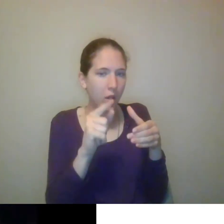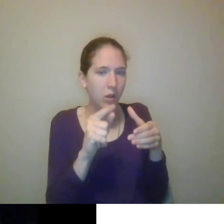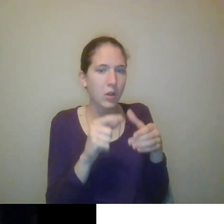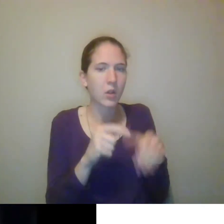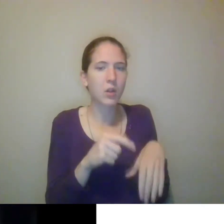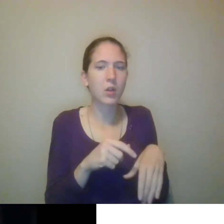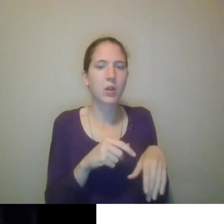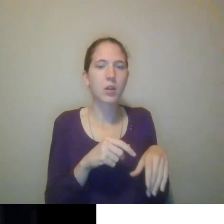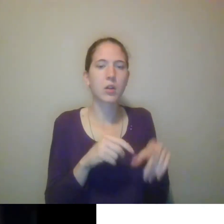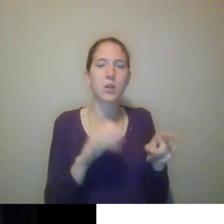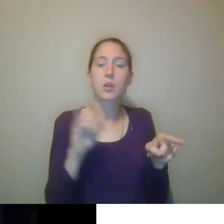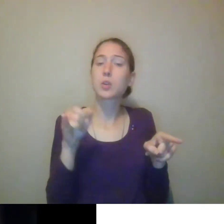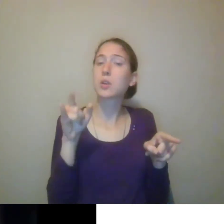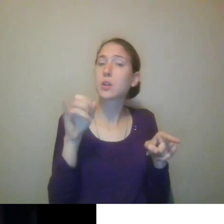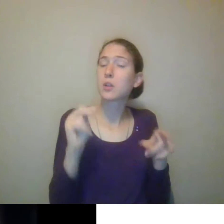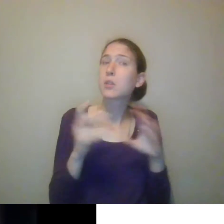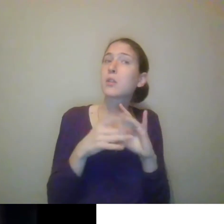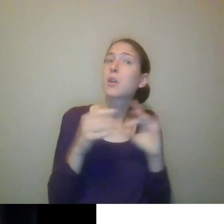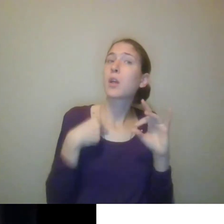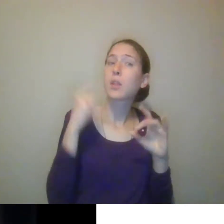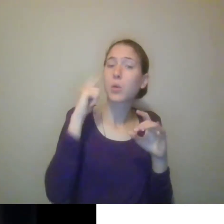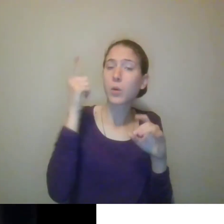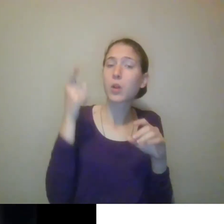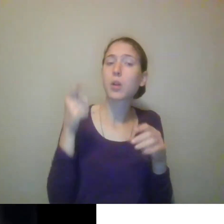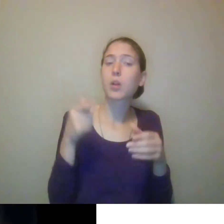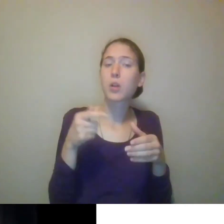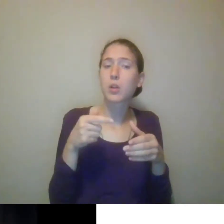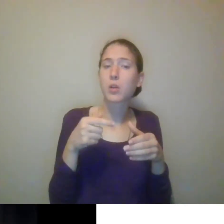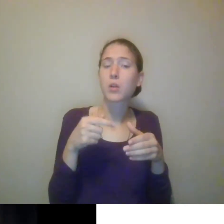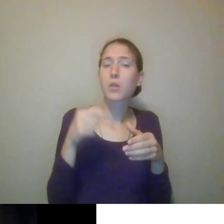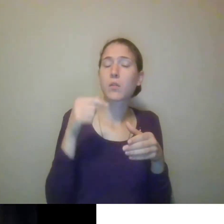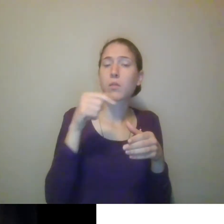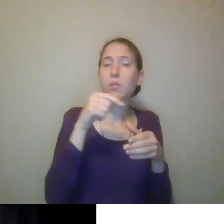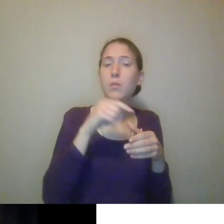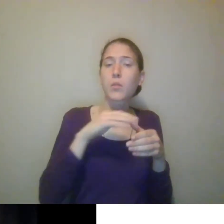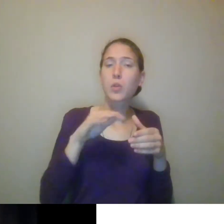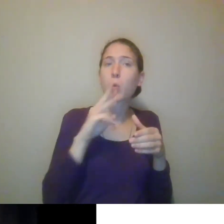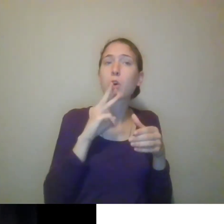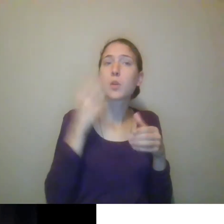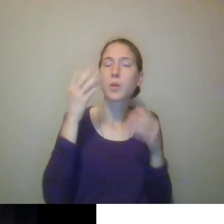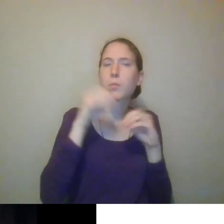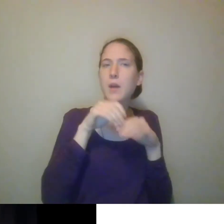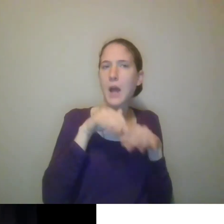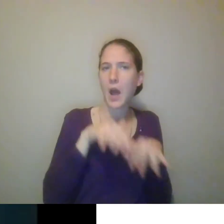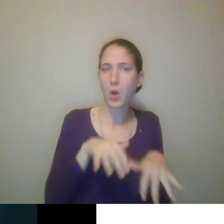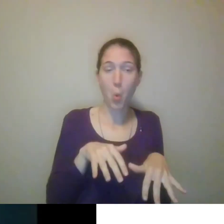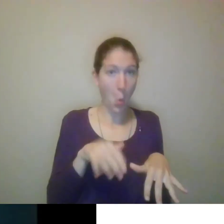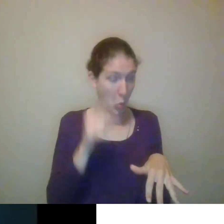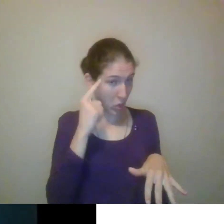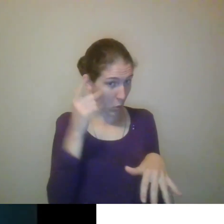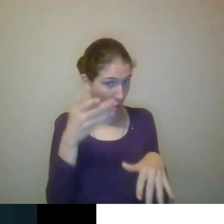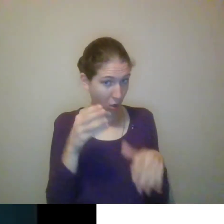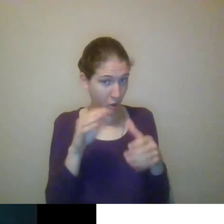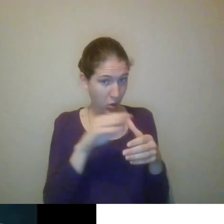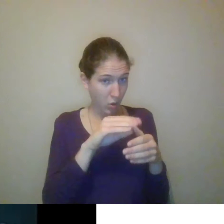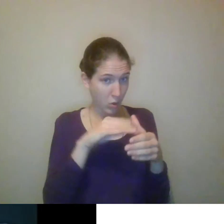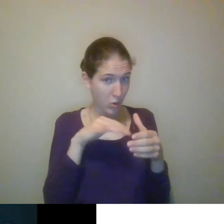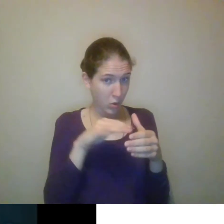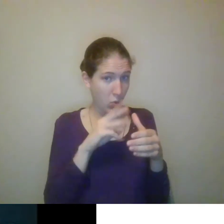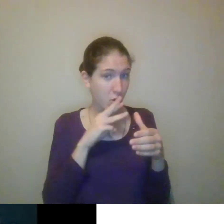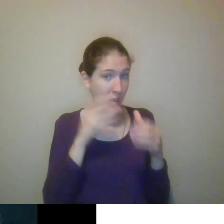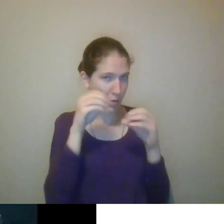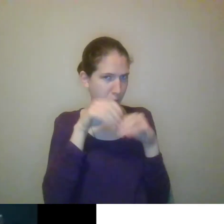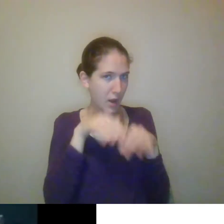It'll go in the water and then it'll spread out so it'll turn like a light. Okay, so you think it's going to go in the water and then kind of spread